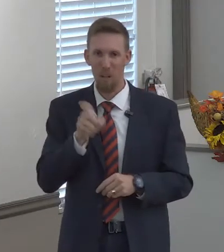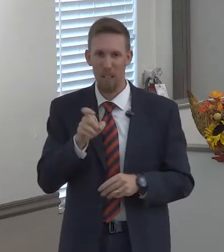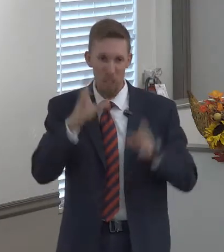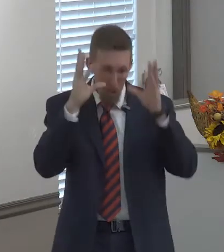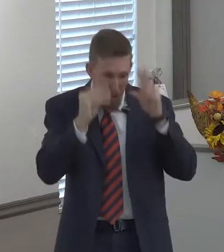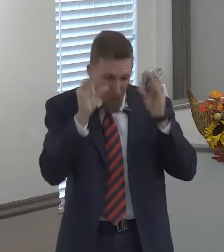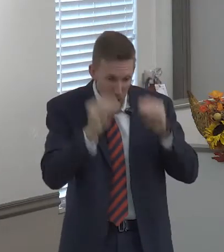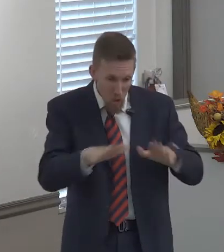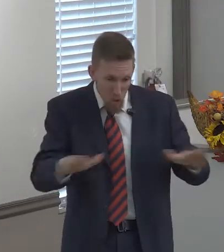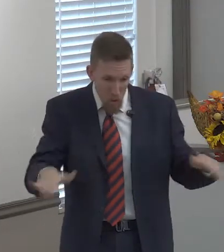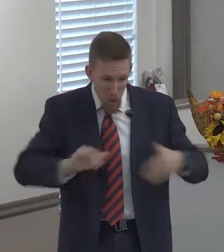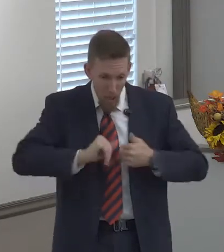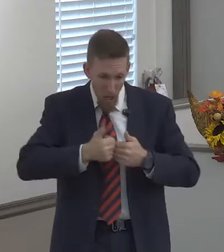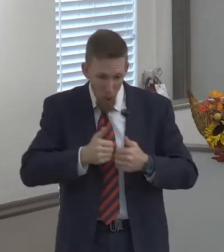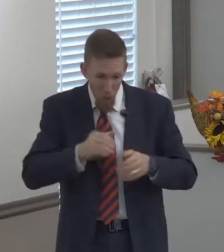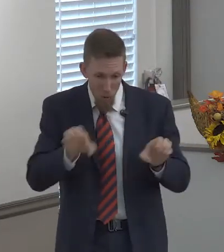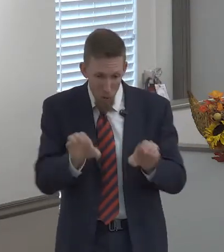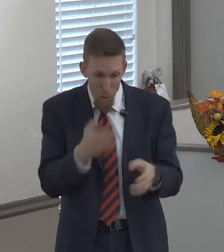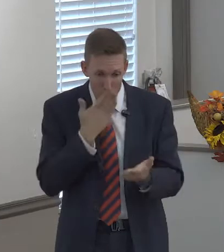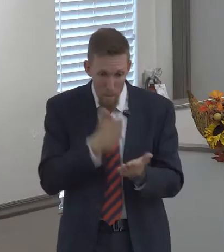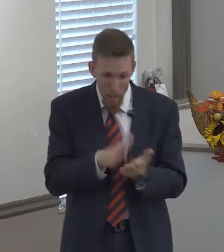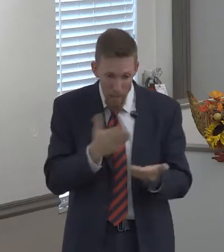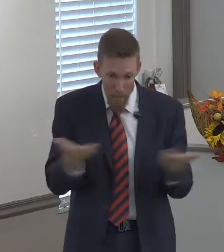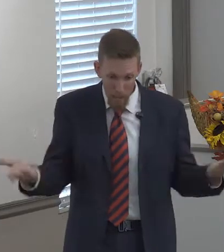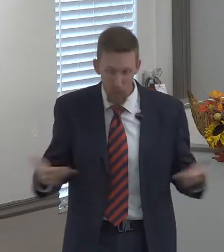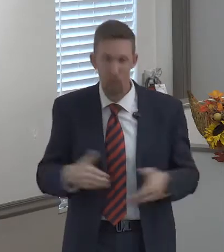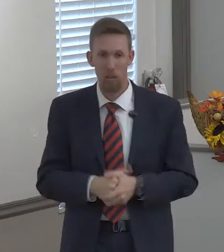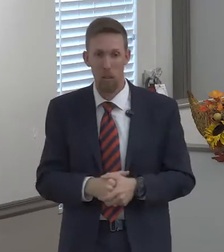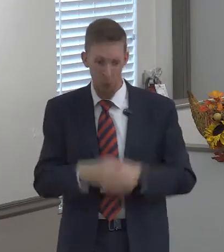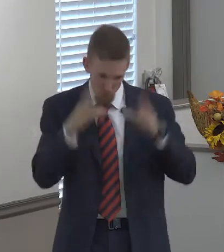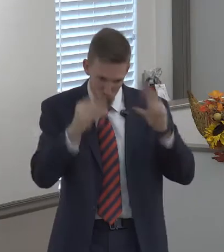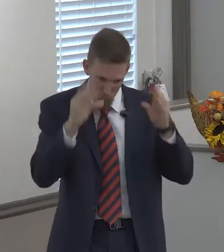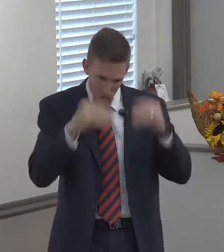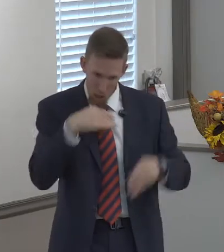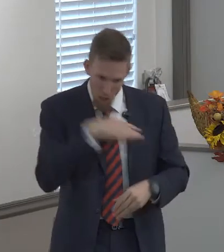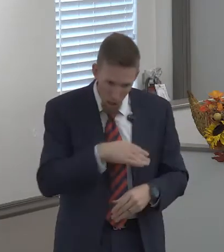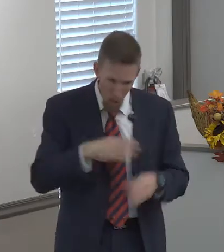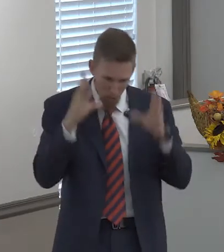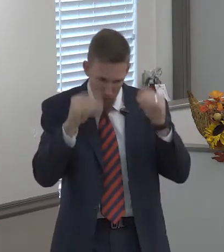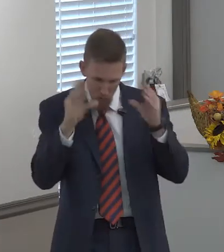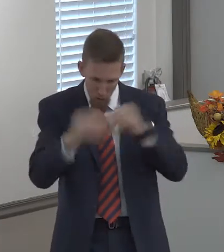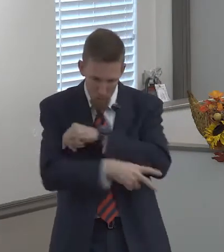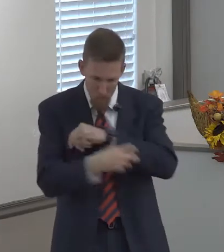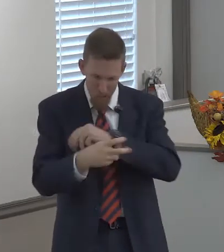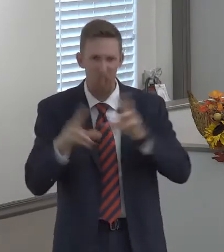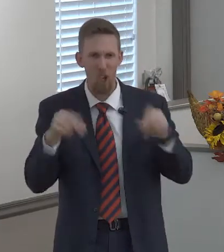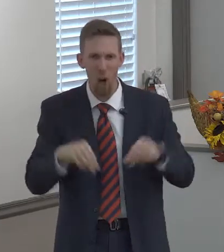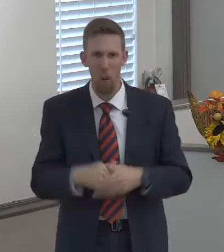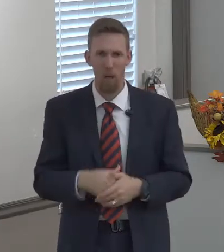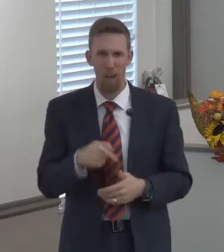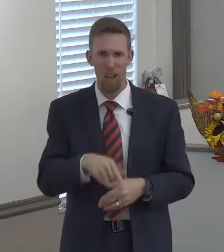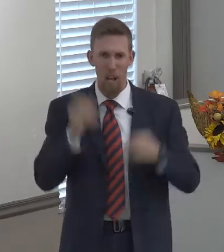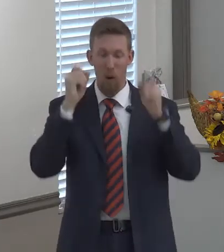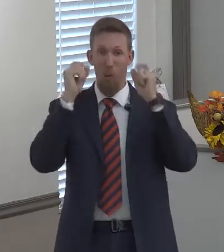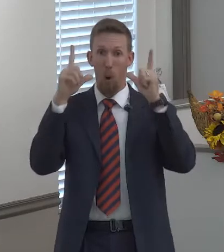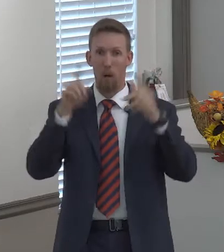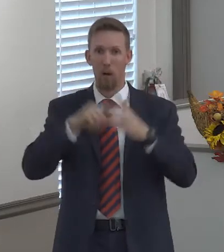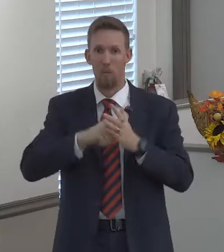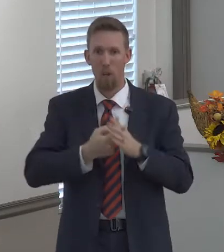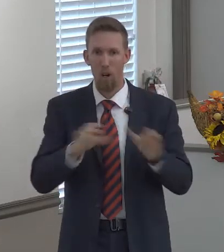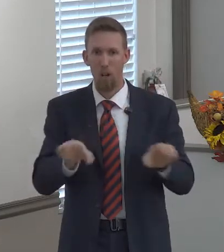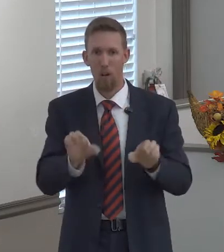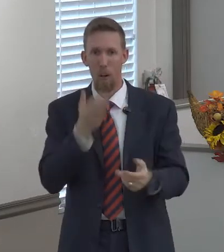my great-grandkids, but they're too much like their grandpa was when they were, when he was their age, you know.